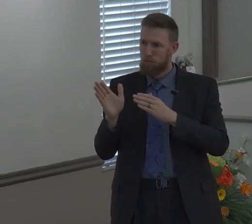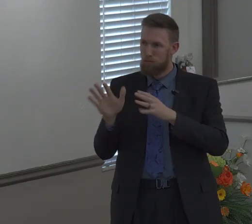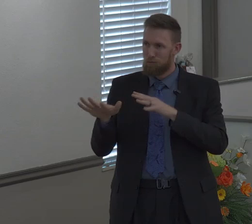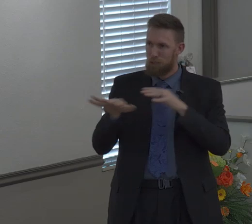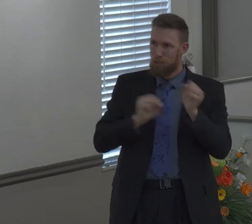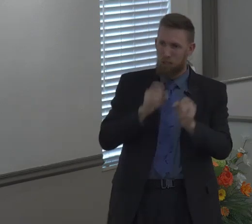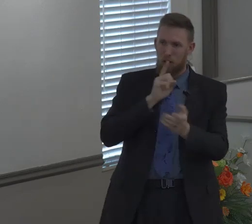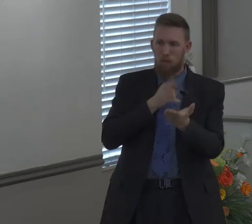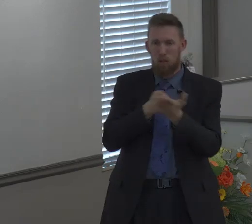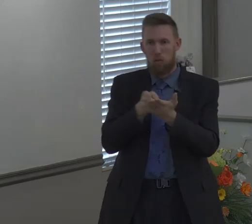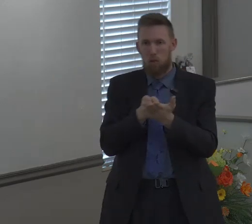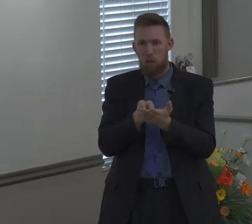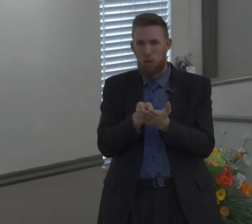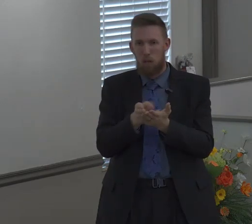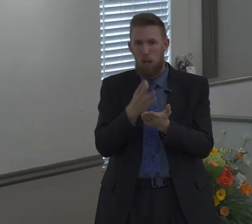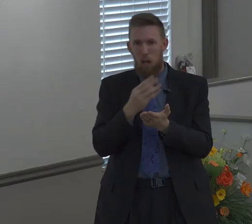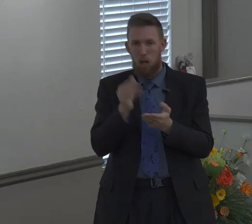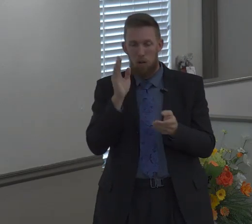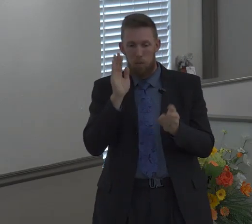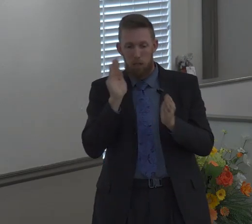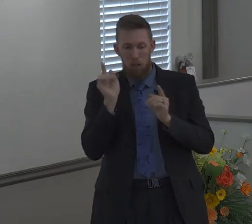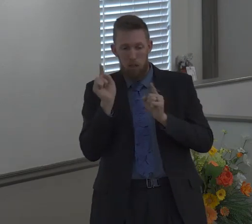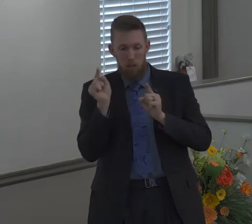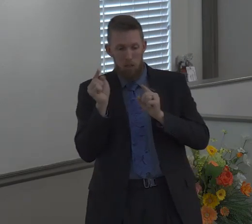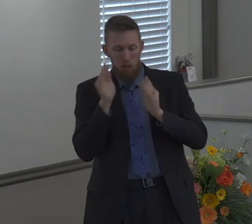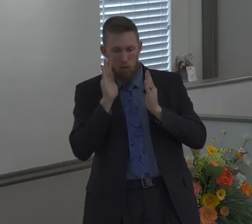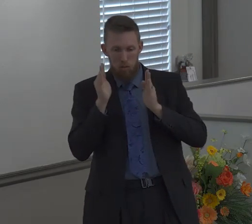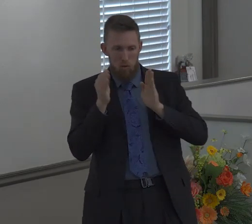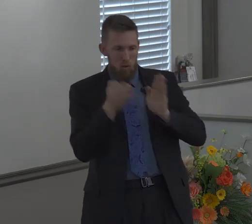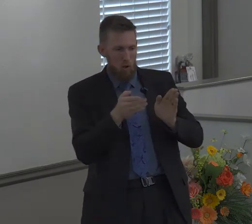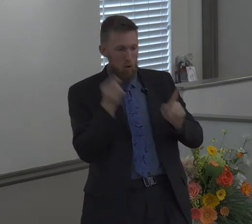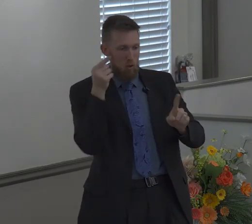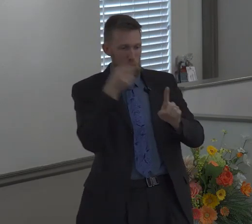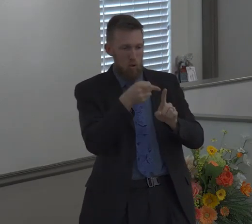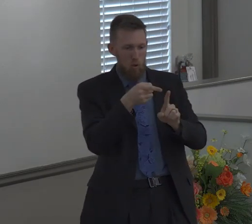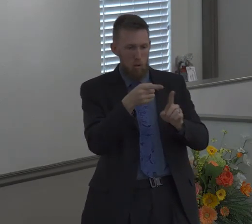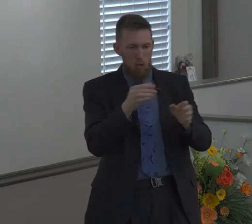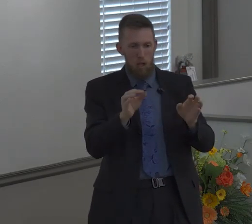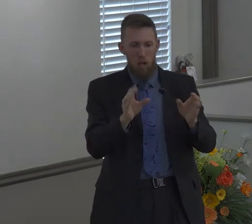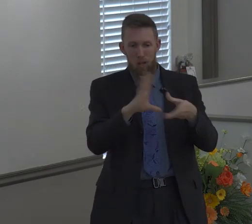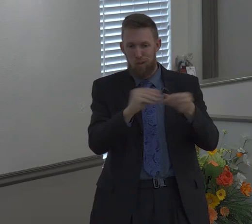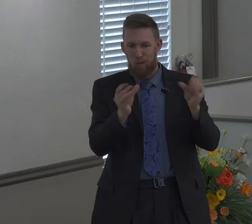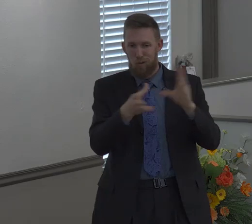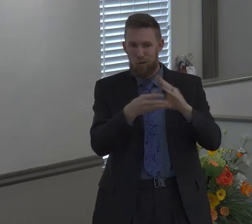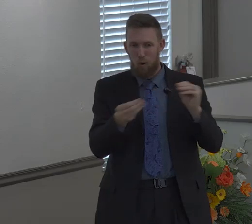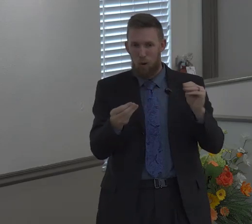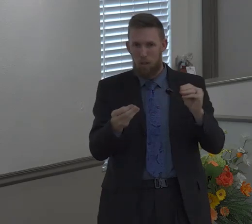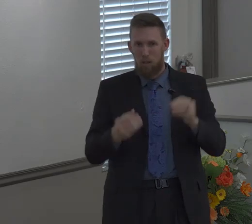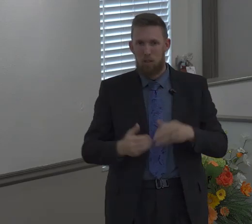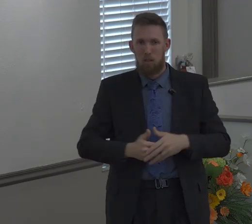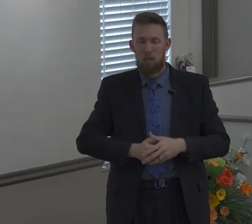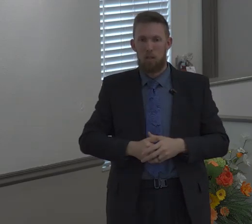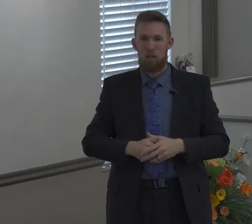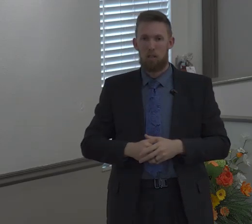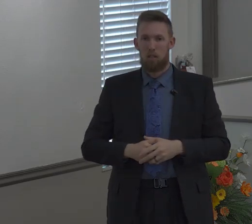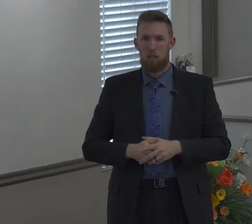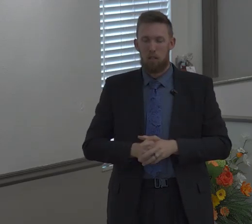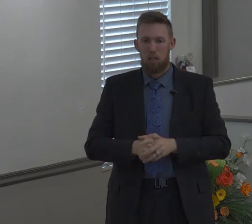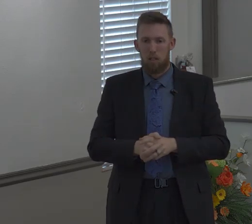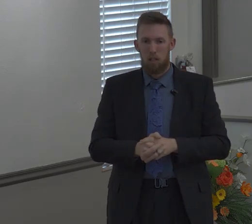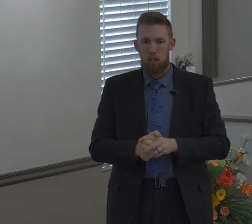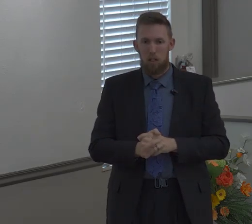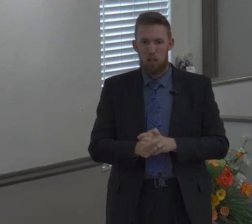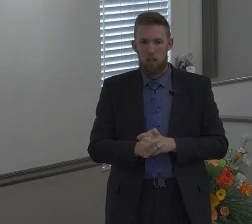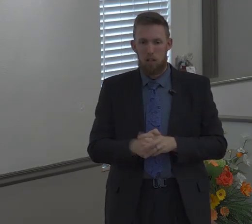truth and shall be turned unto fables. Not into. I've heard